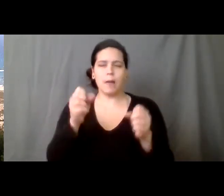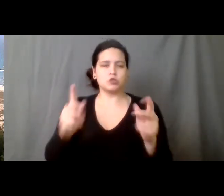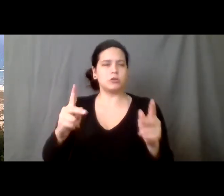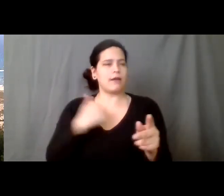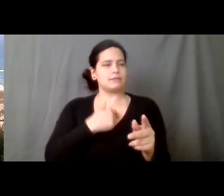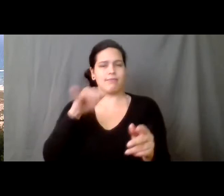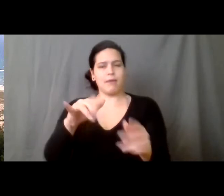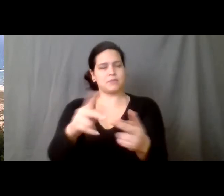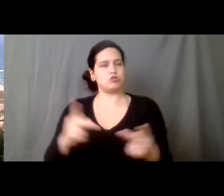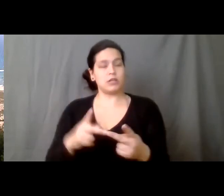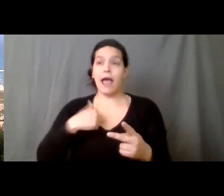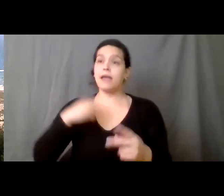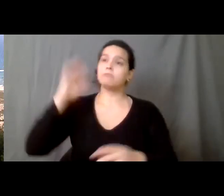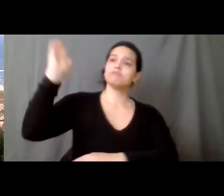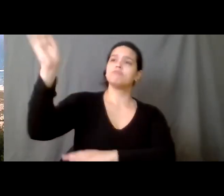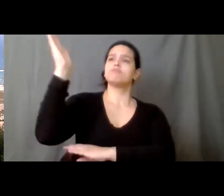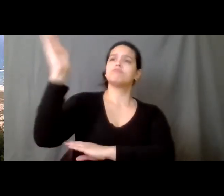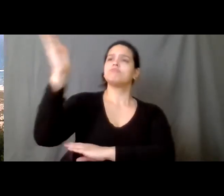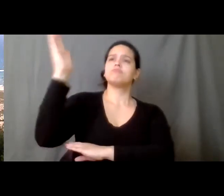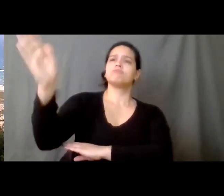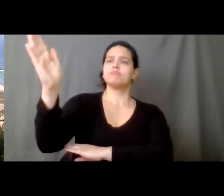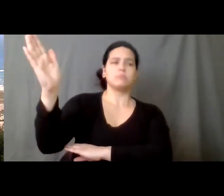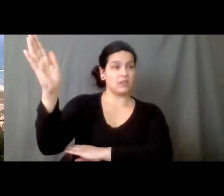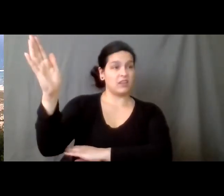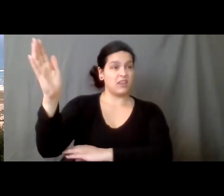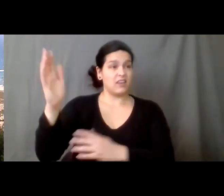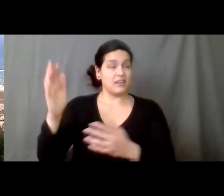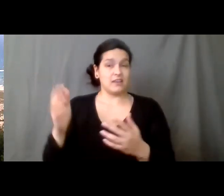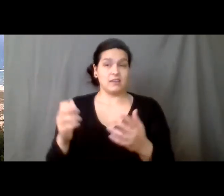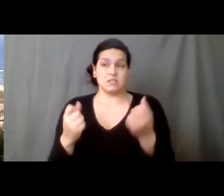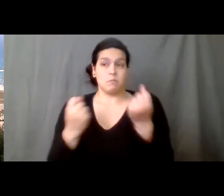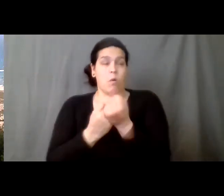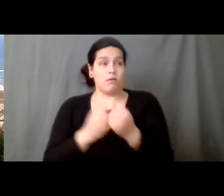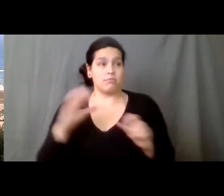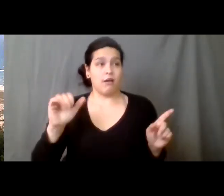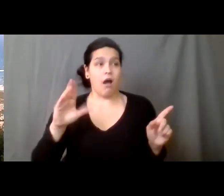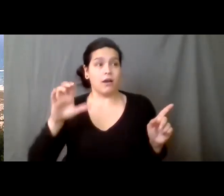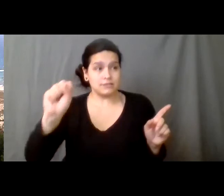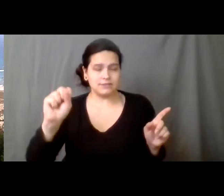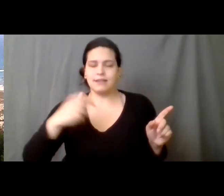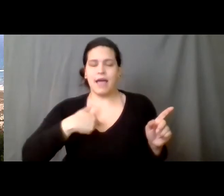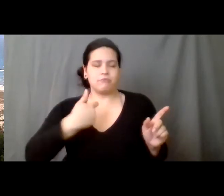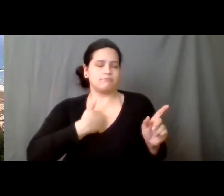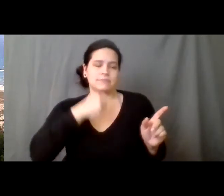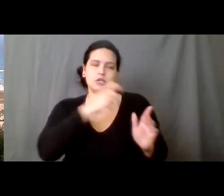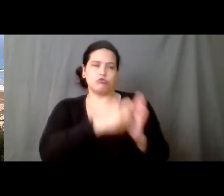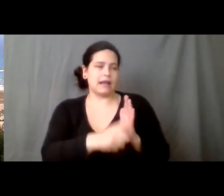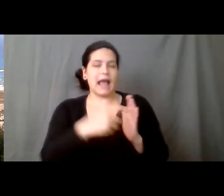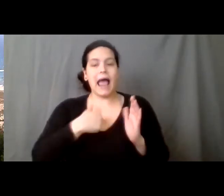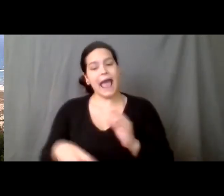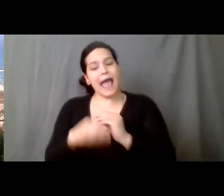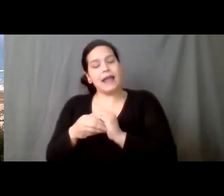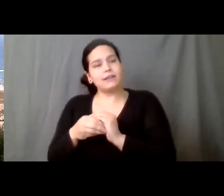which I delivered on behalf of the caucus. I didn't write it, but I did add some touches to it